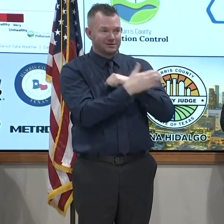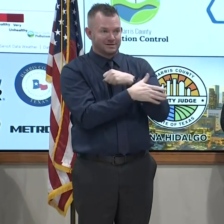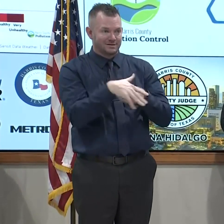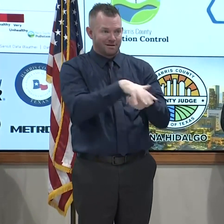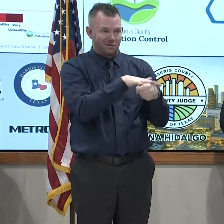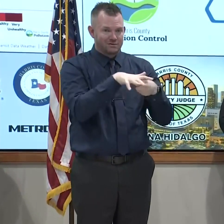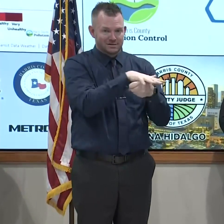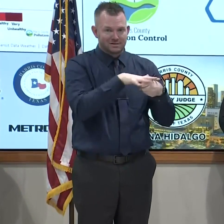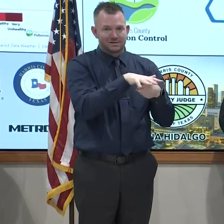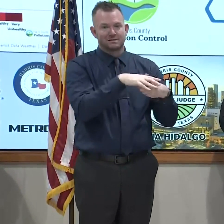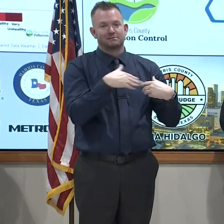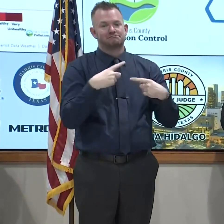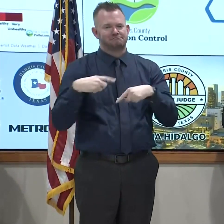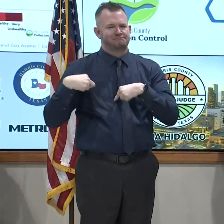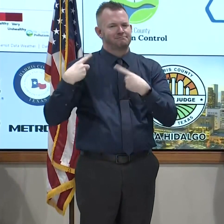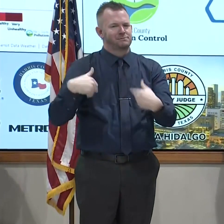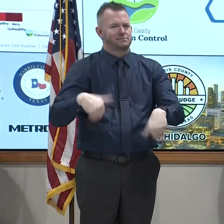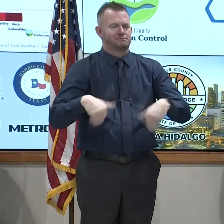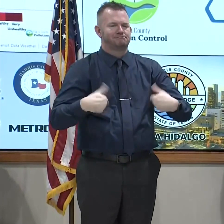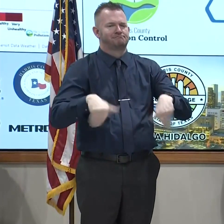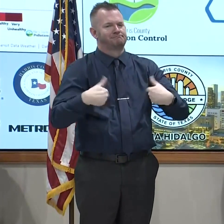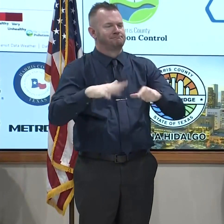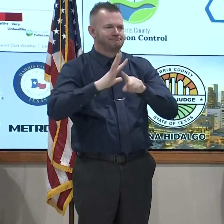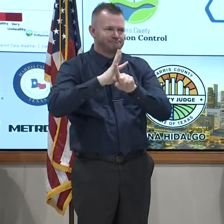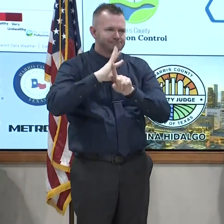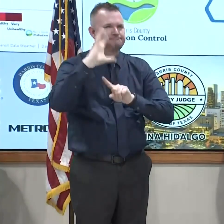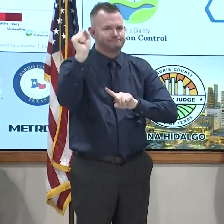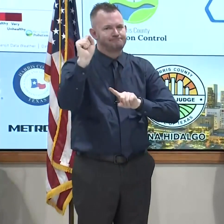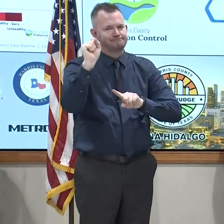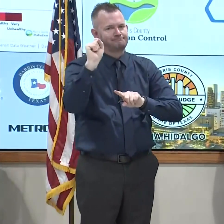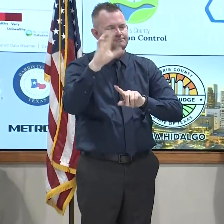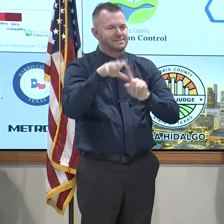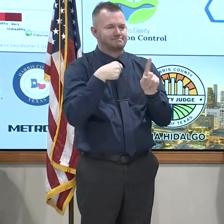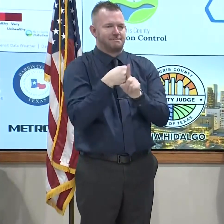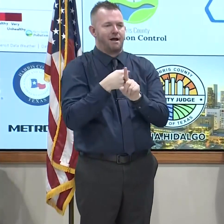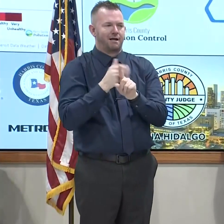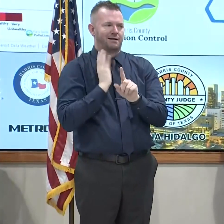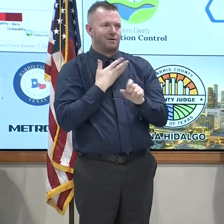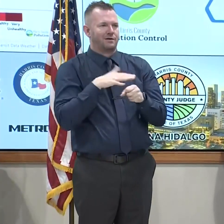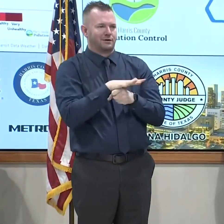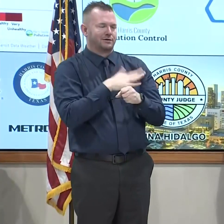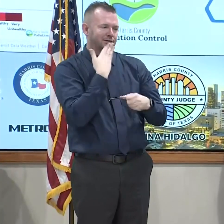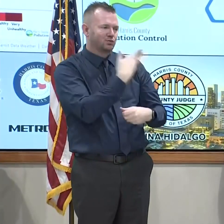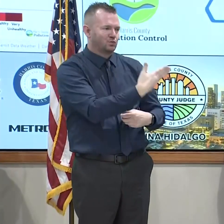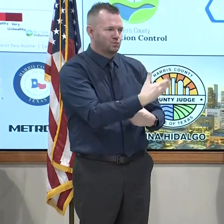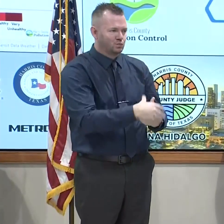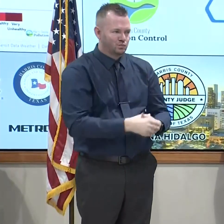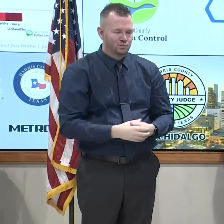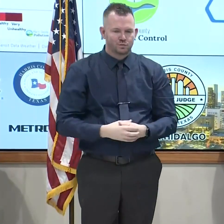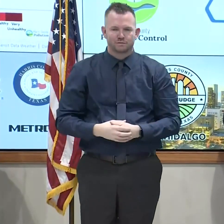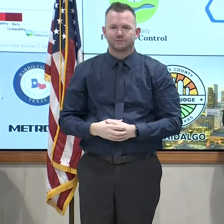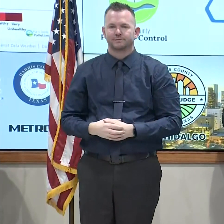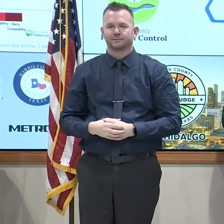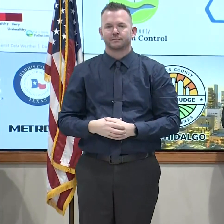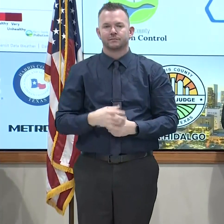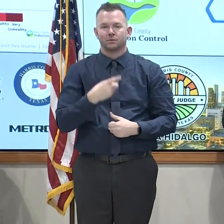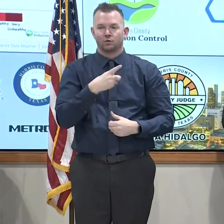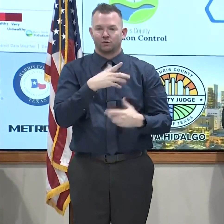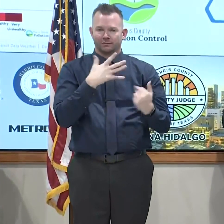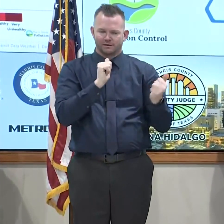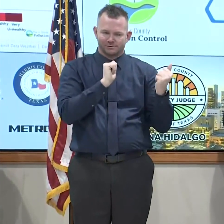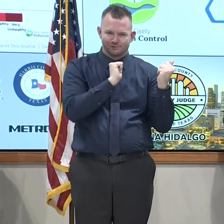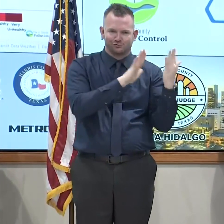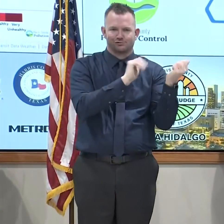has had a phenomenal impact, and you have faced some of the most incredible